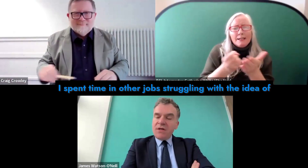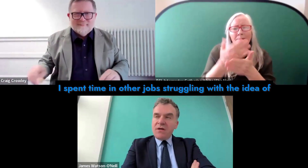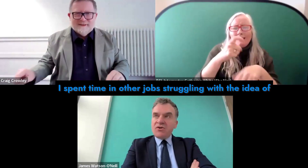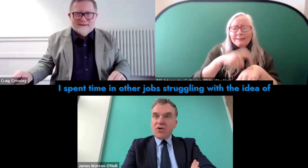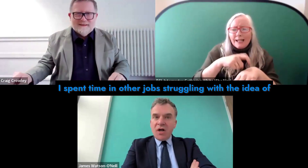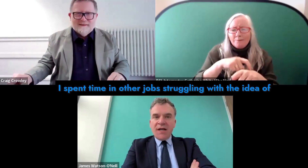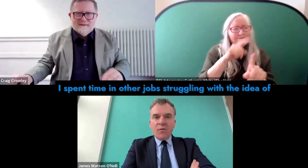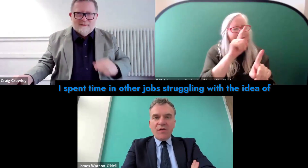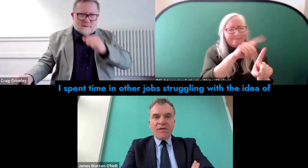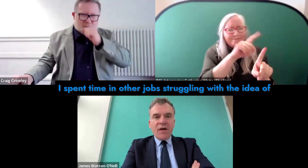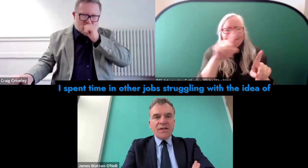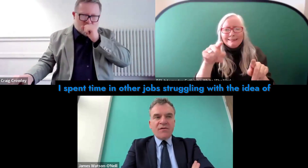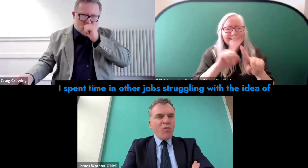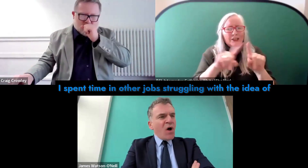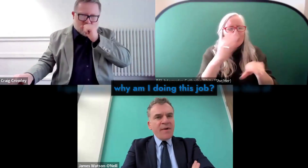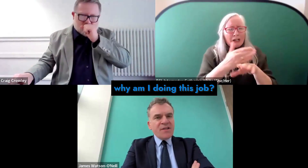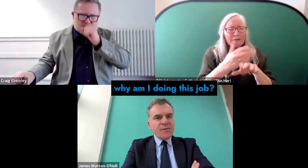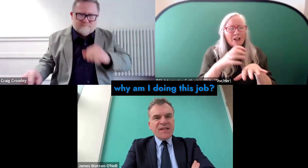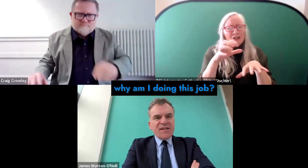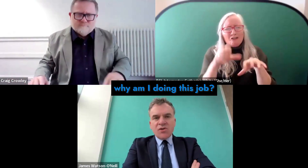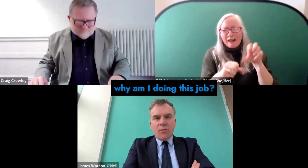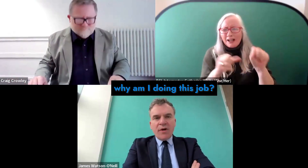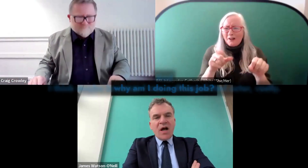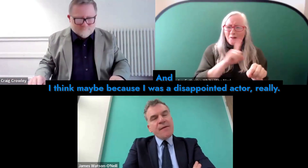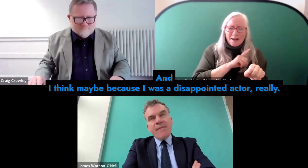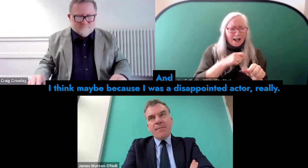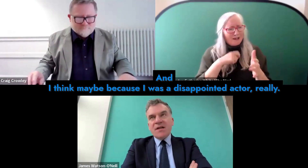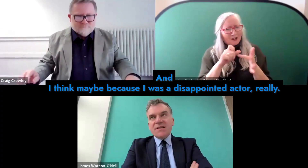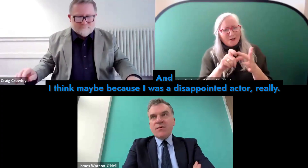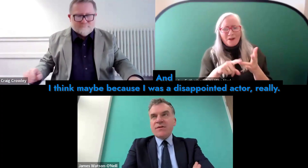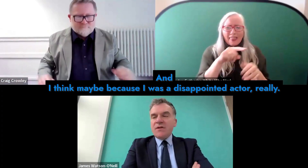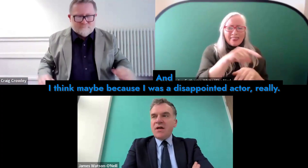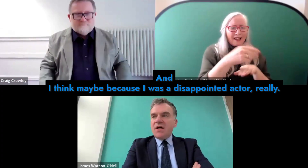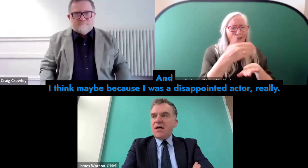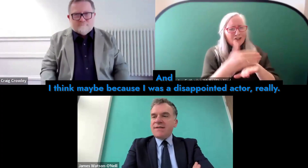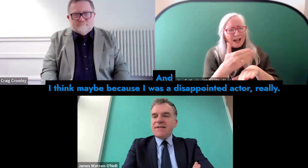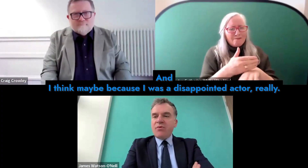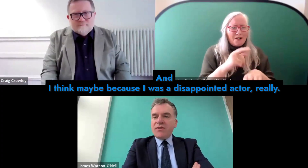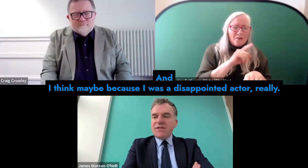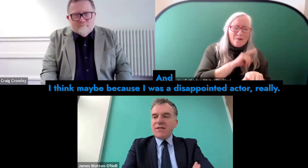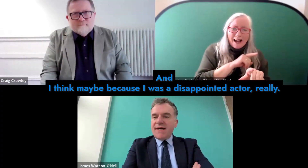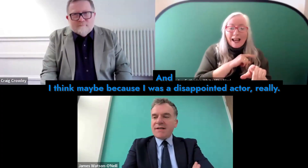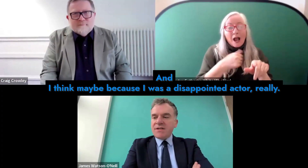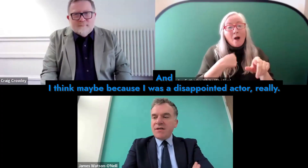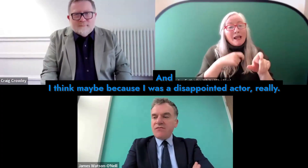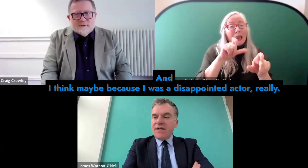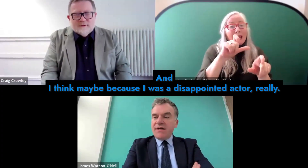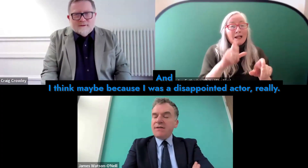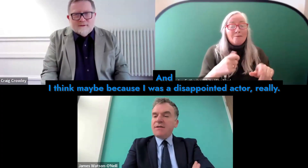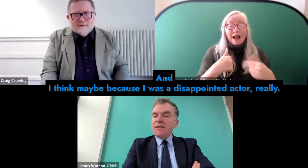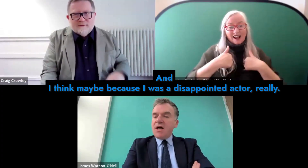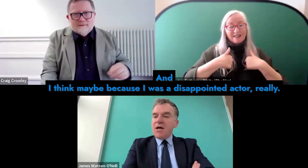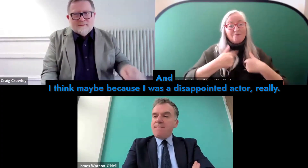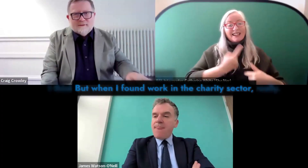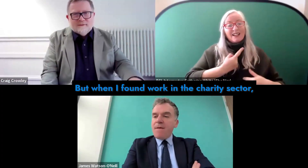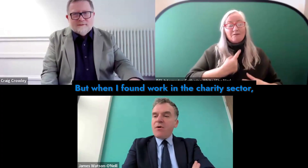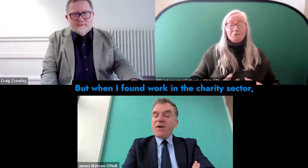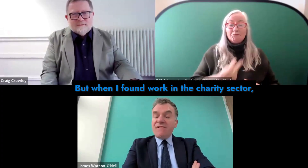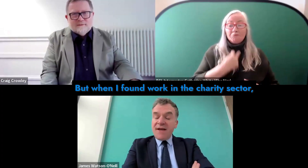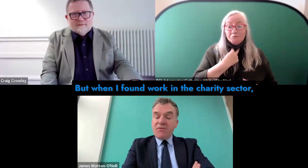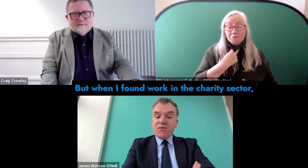other jobs struggling with the idea of why am I doing this job? And I think maybe because I was a disappointed actor, really.